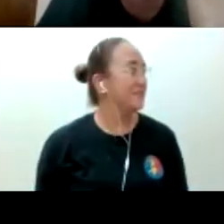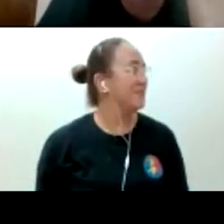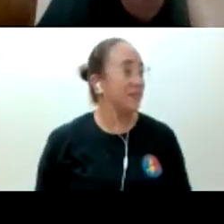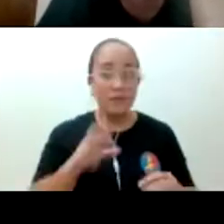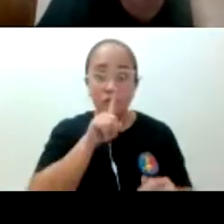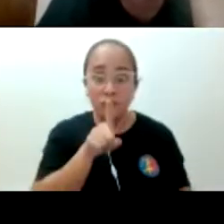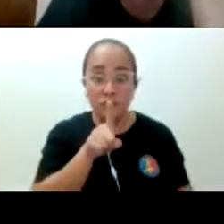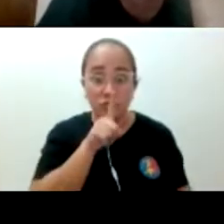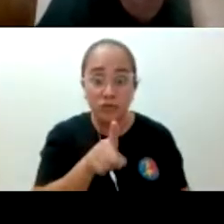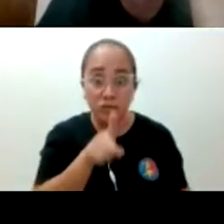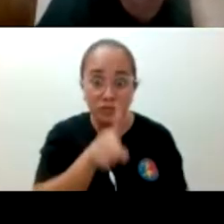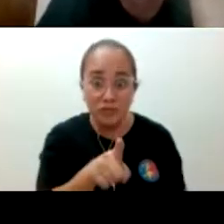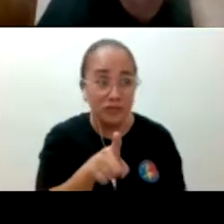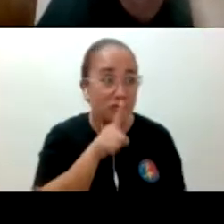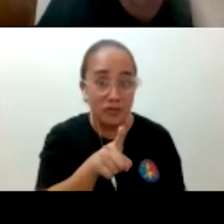Really?